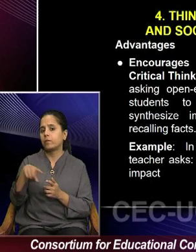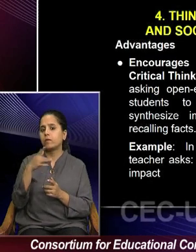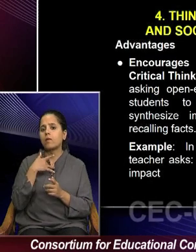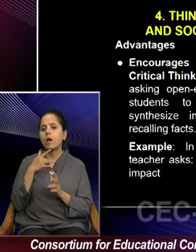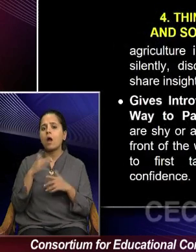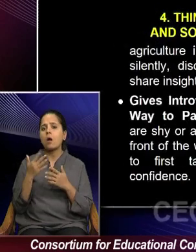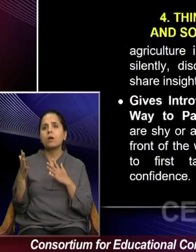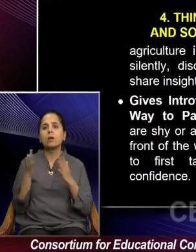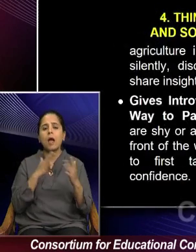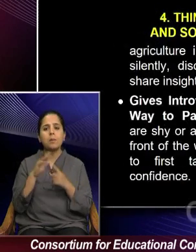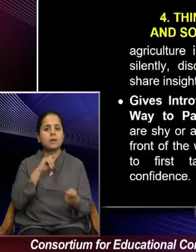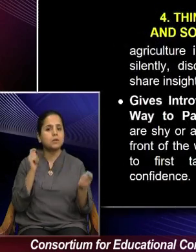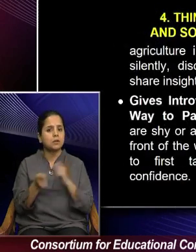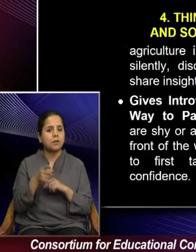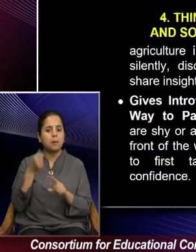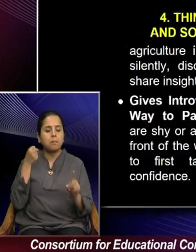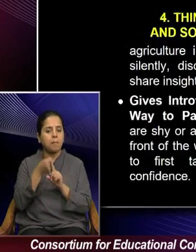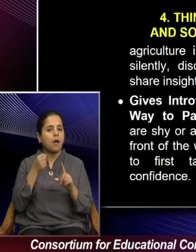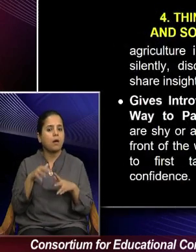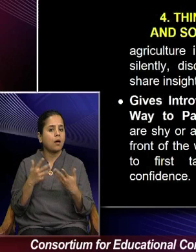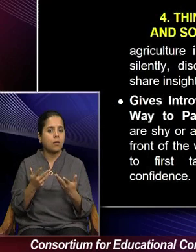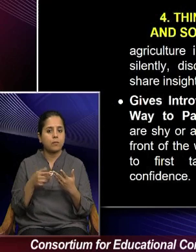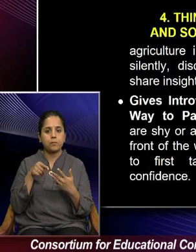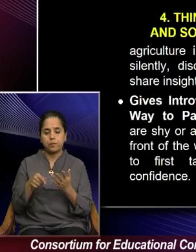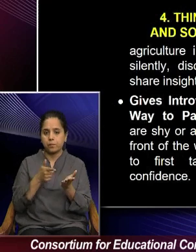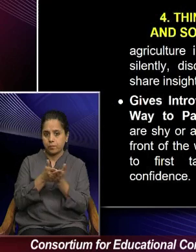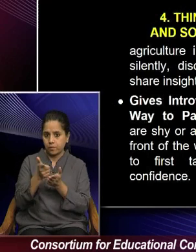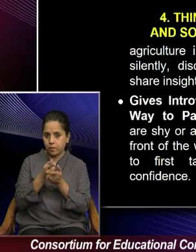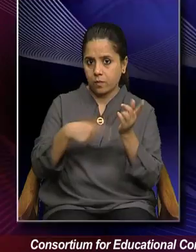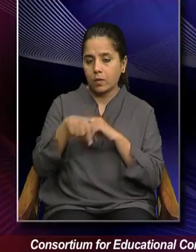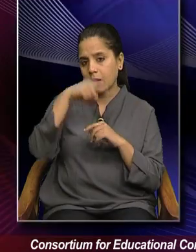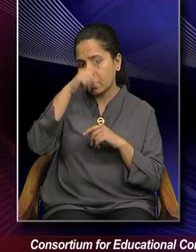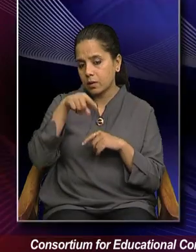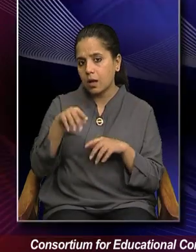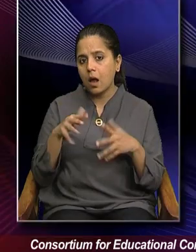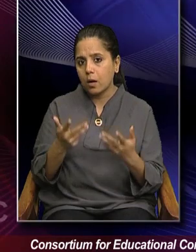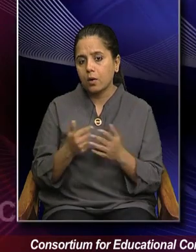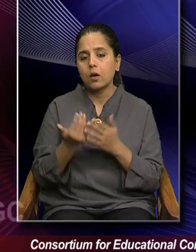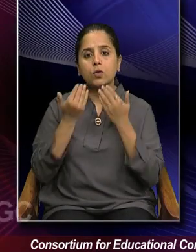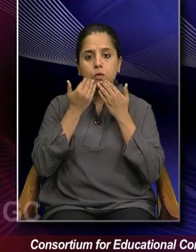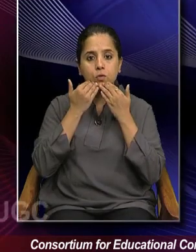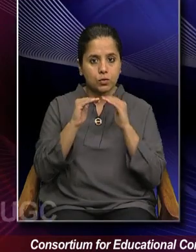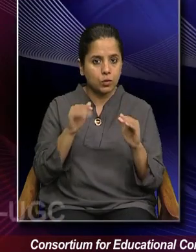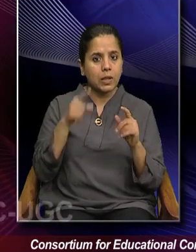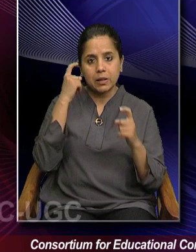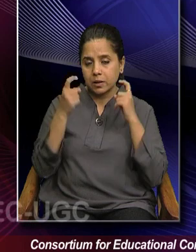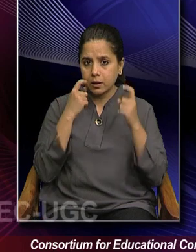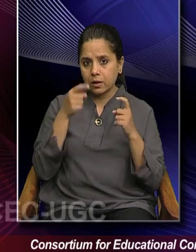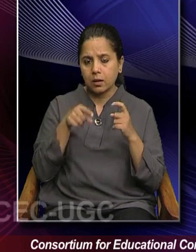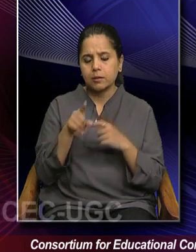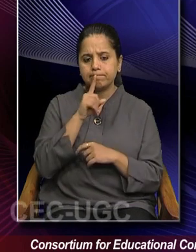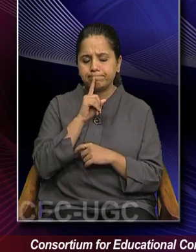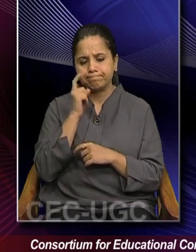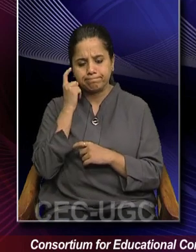the climate change impact the agriculture in India? The students think